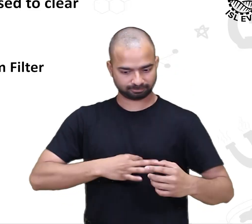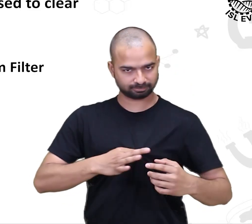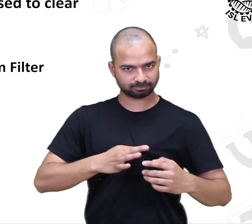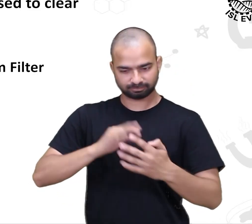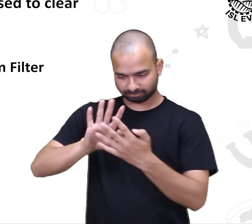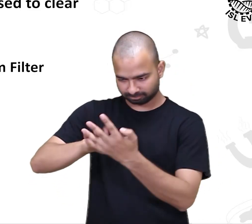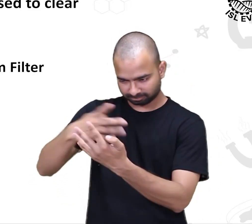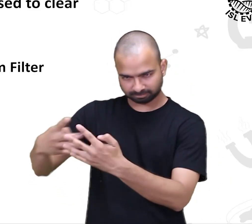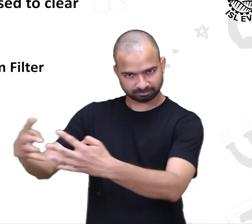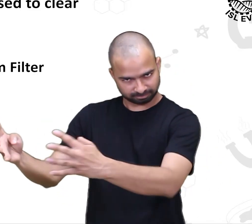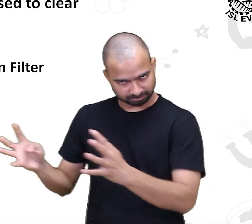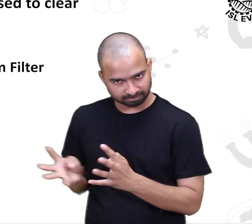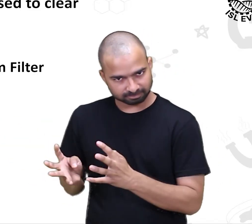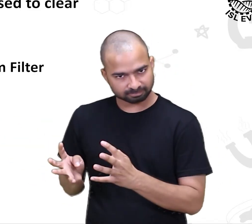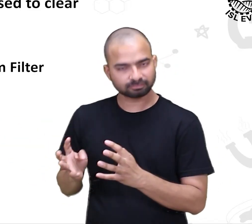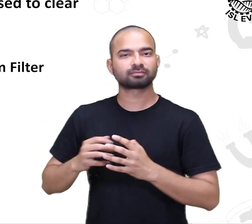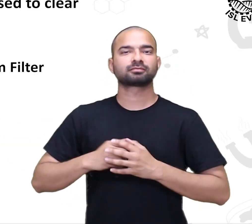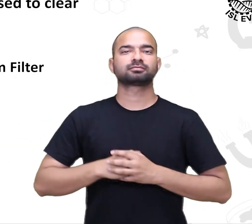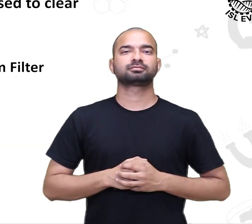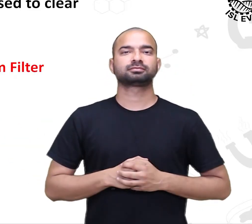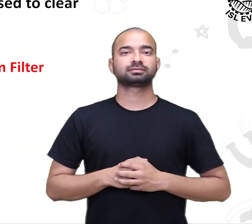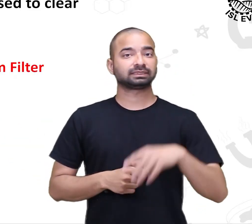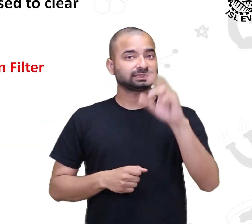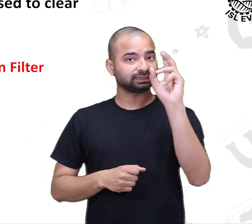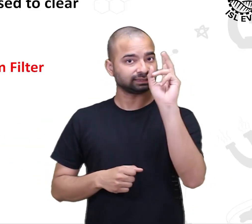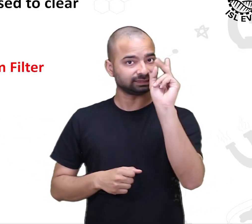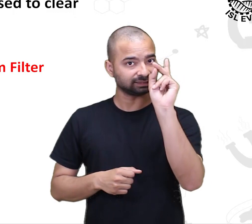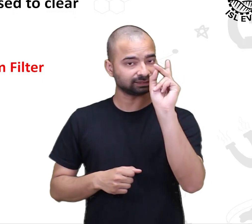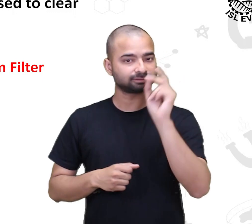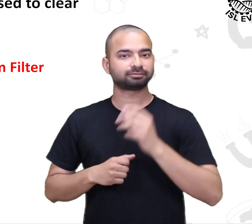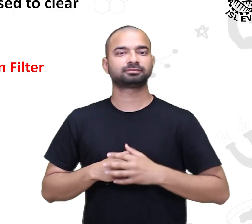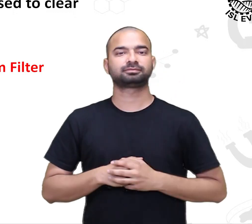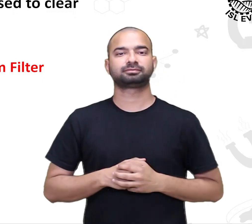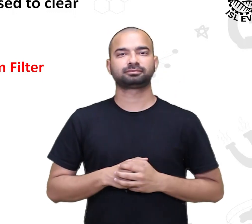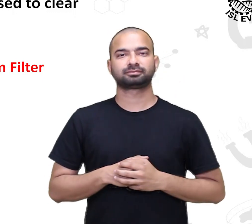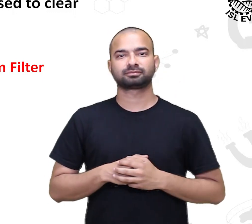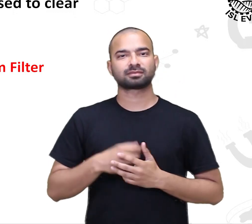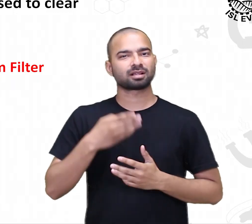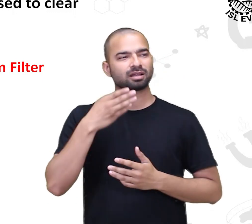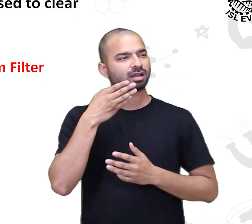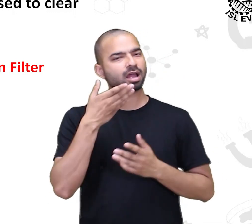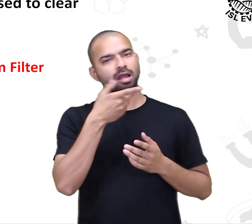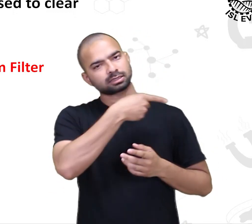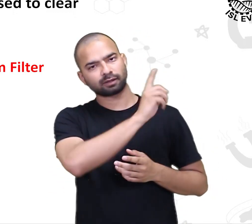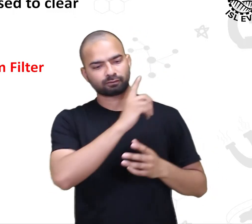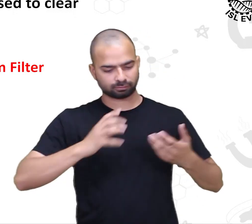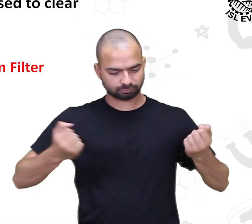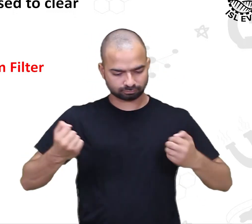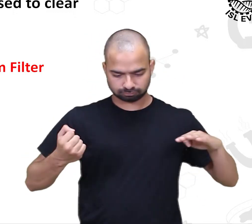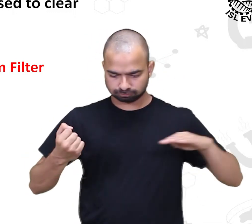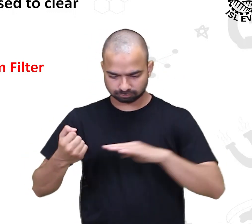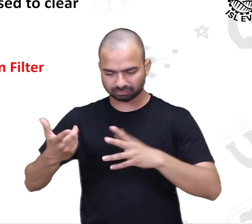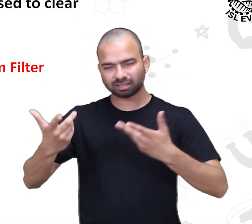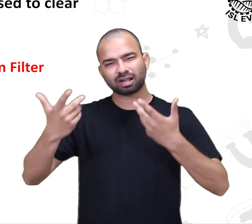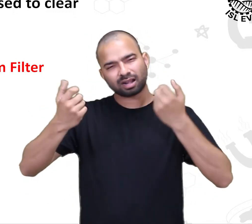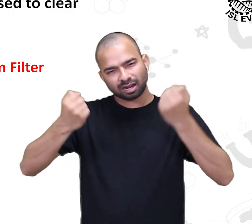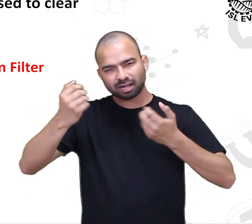Option number 1, cloth filter. 2. Automated robot